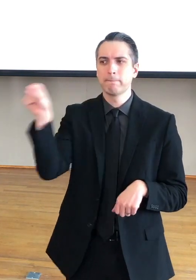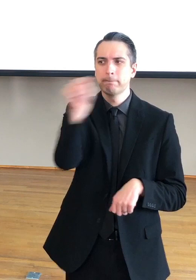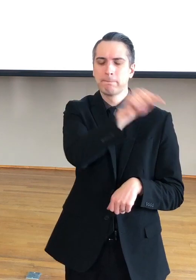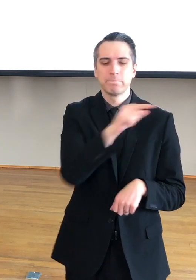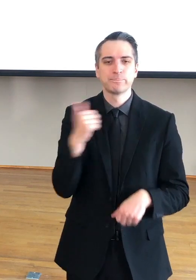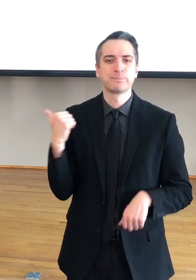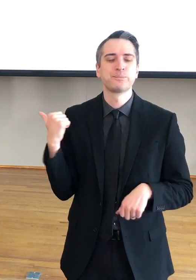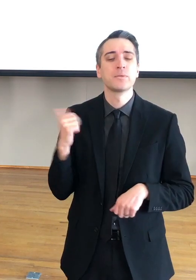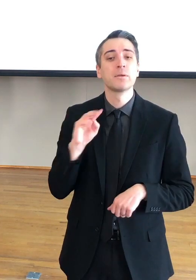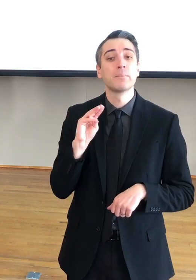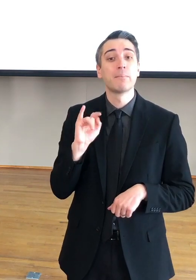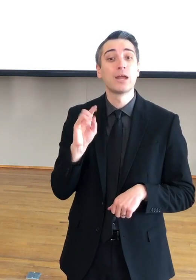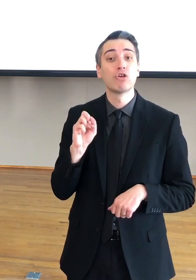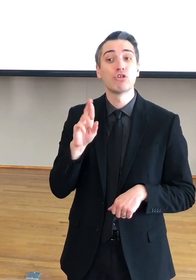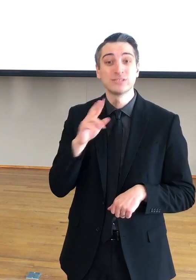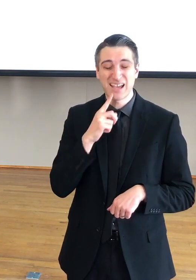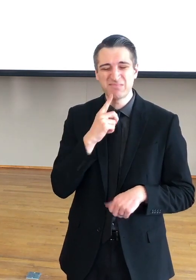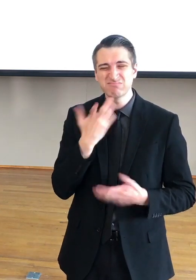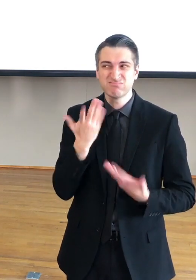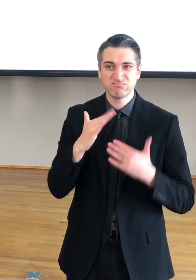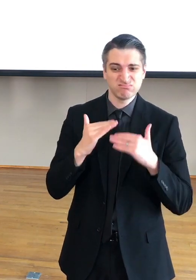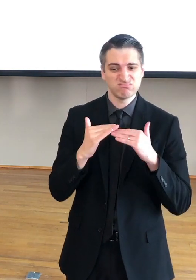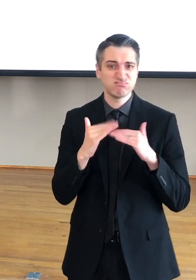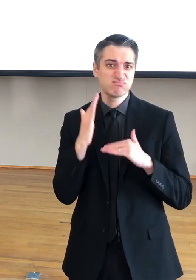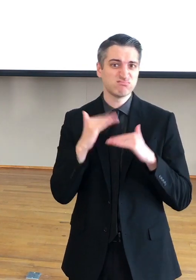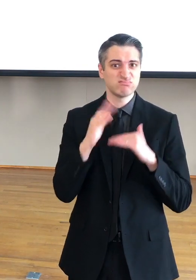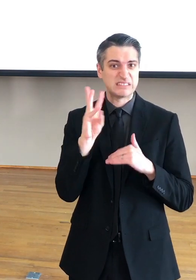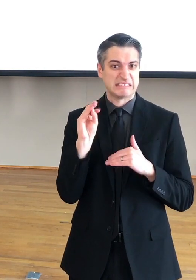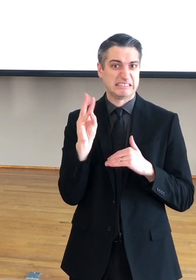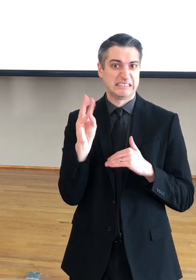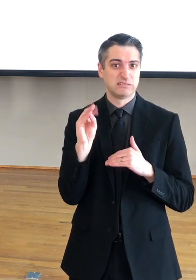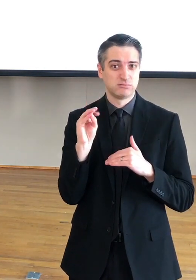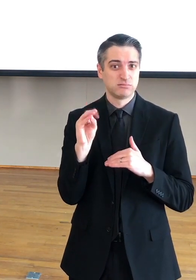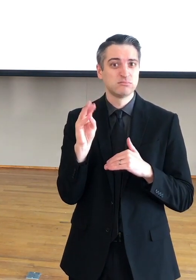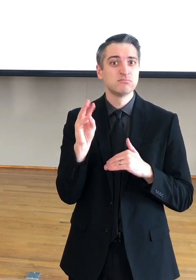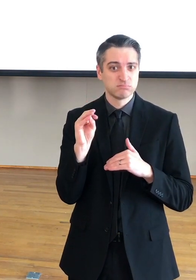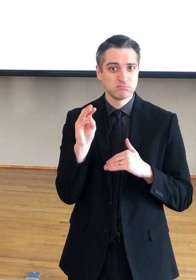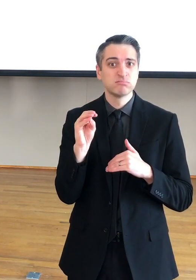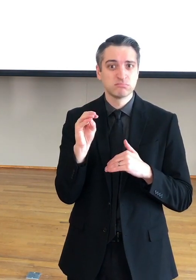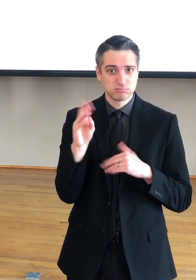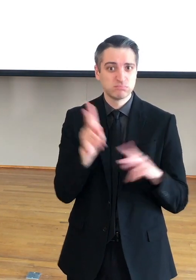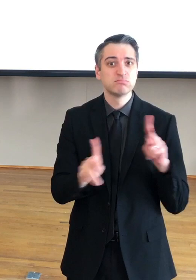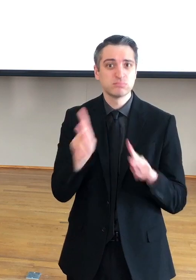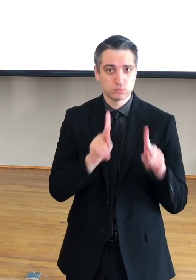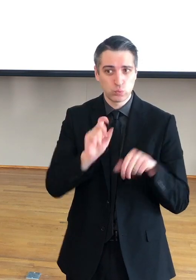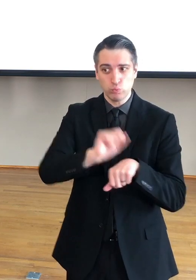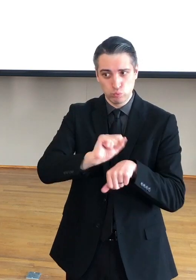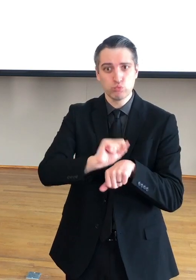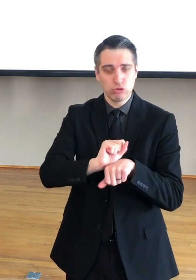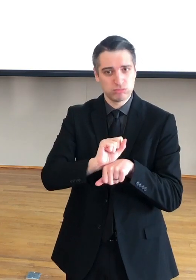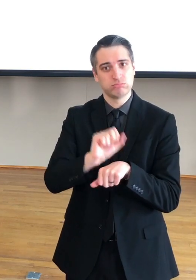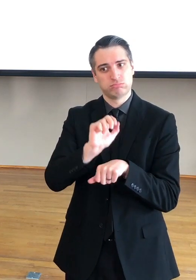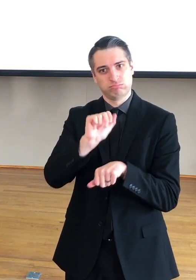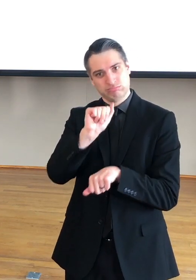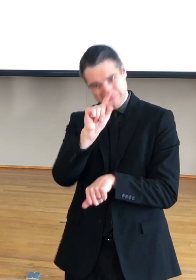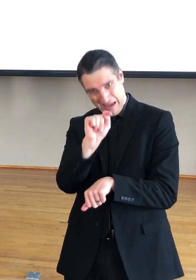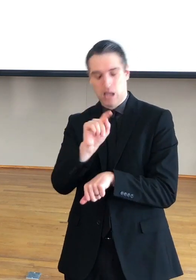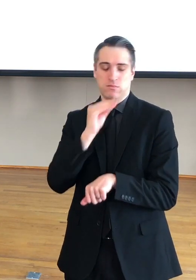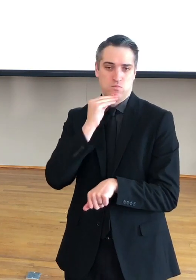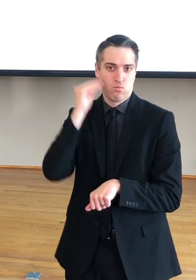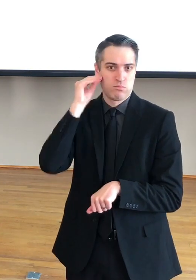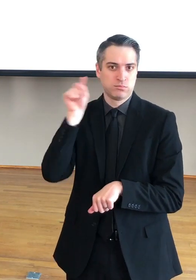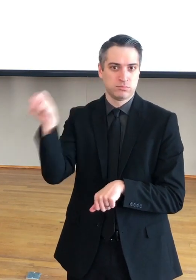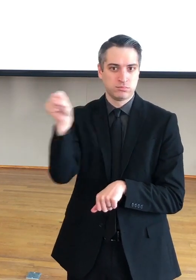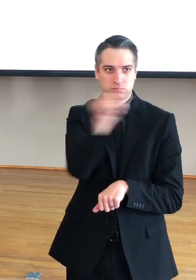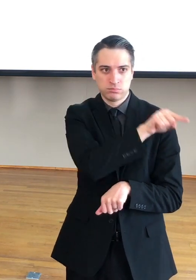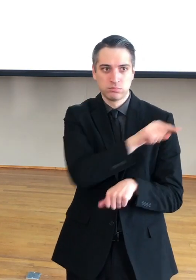60 plus working from at home, providing work from home. It's not a extended vacation,